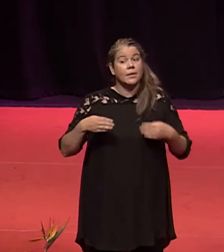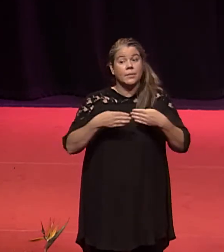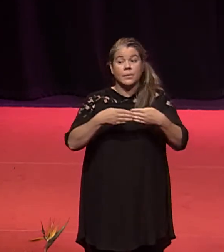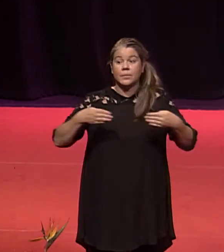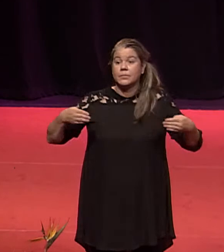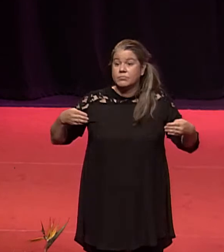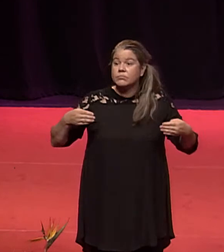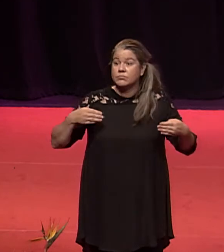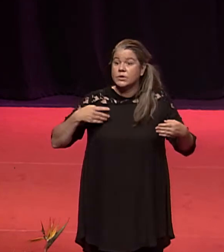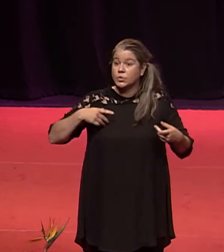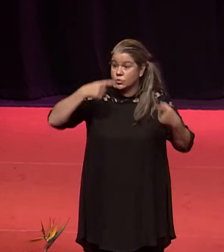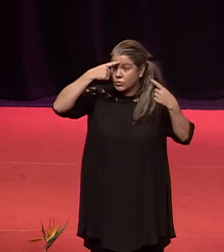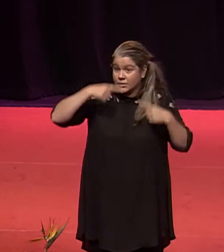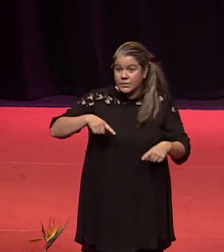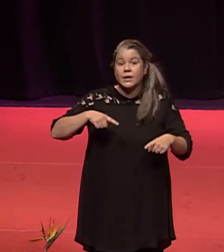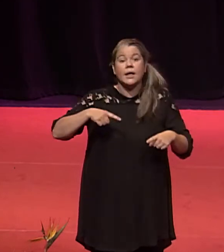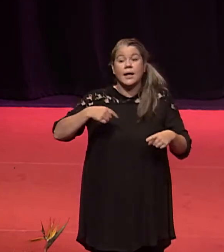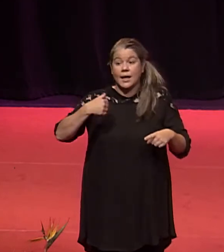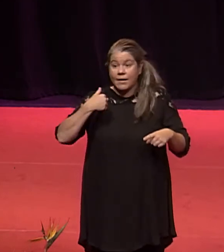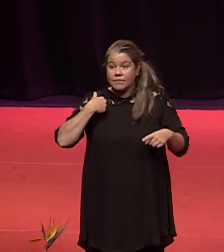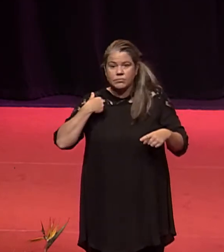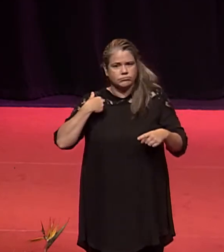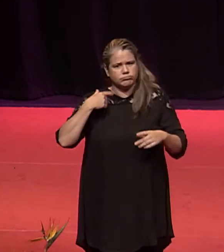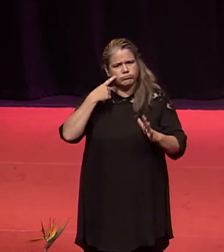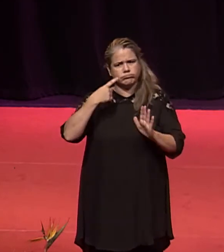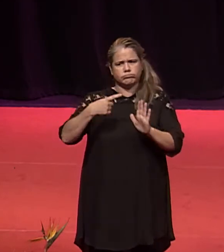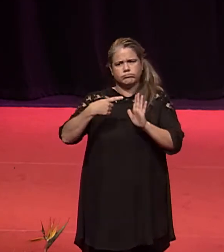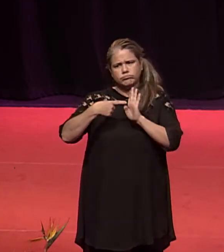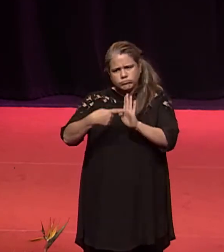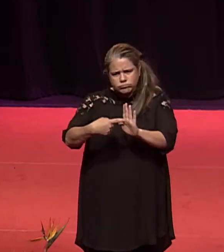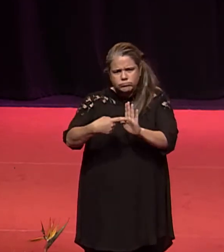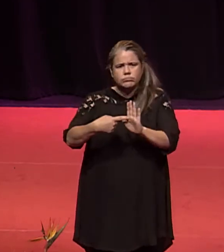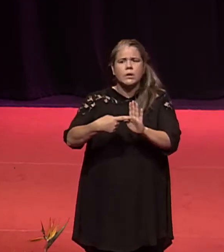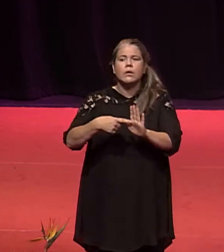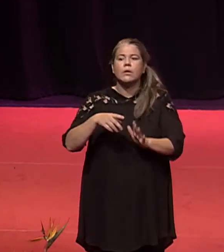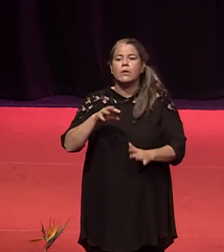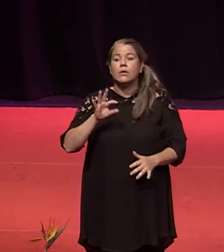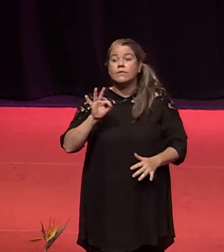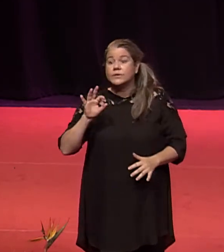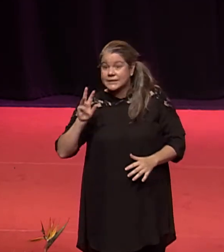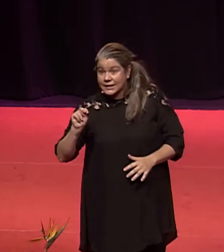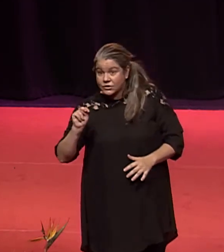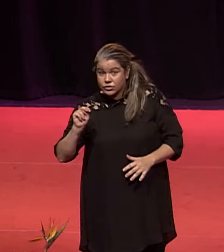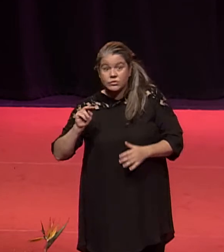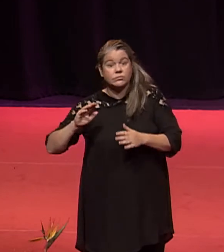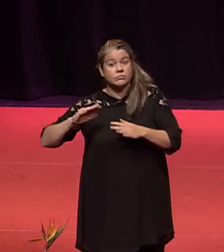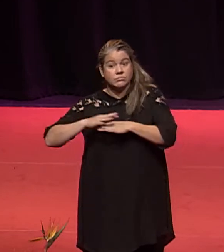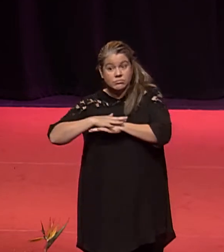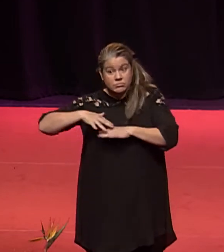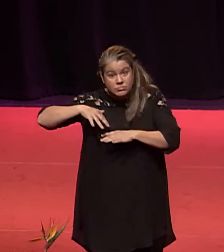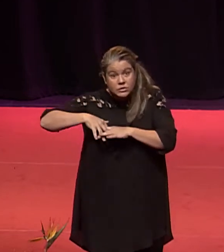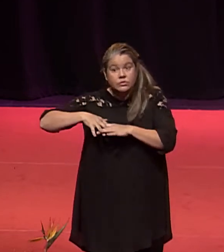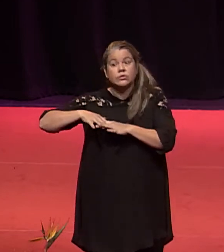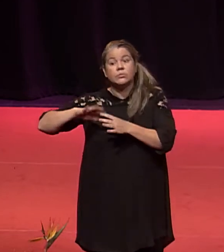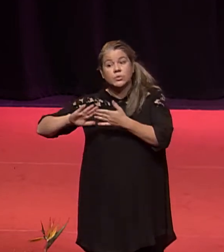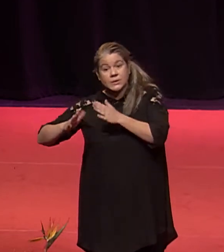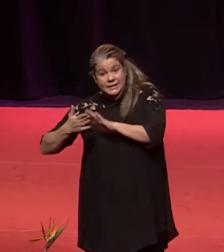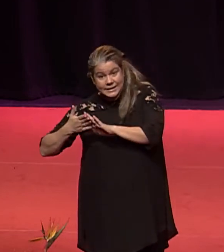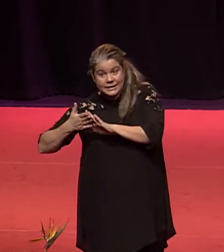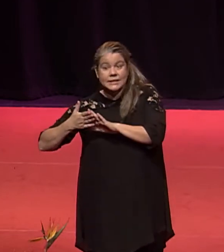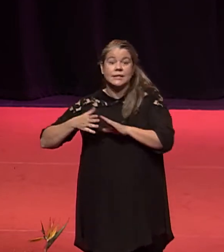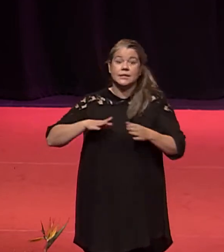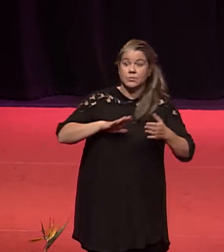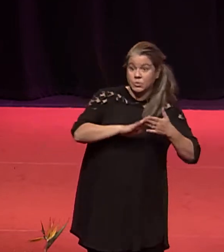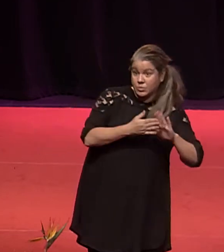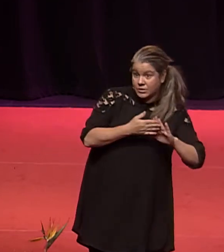the agreements, is they actually codified what either First Nations communities themselves had agreed upon or First Nations and settlers had agreed